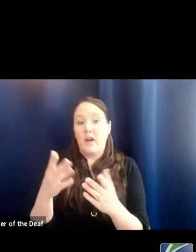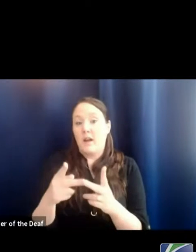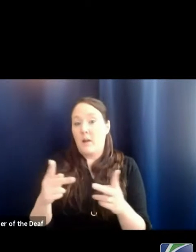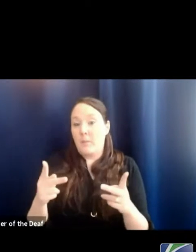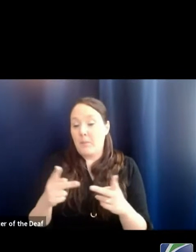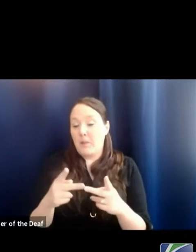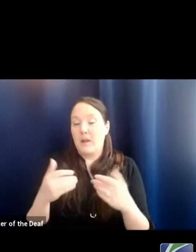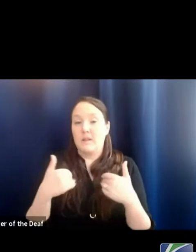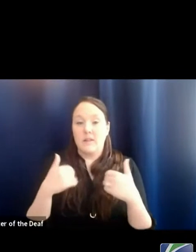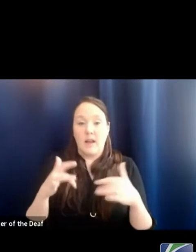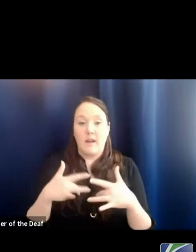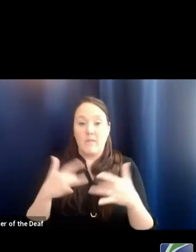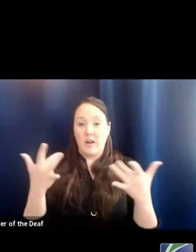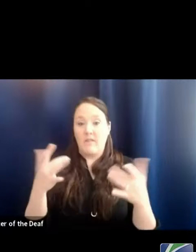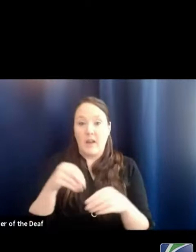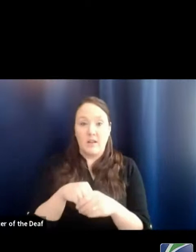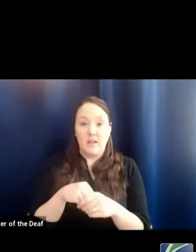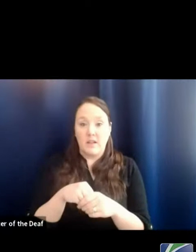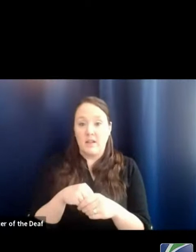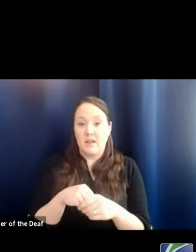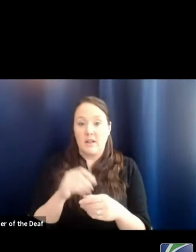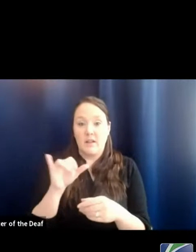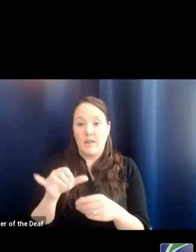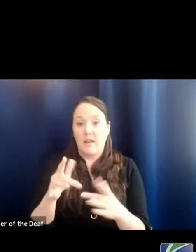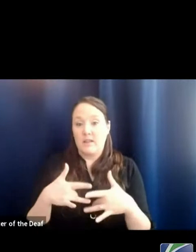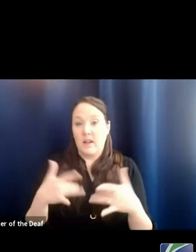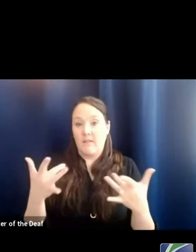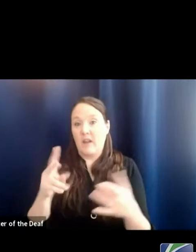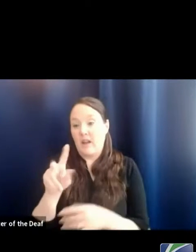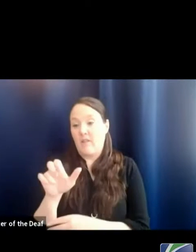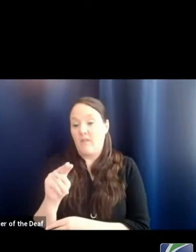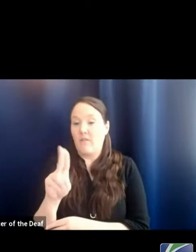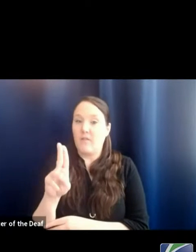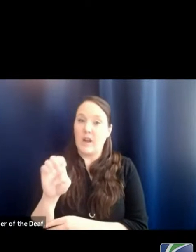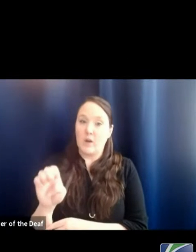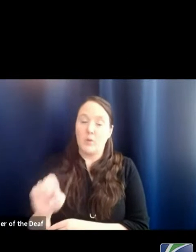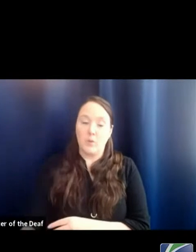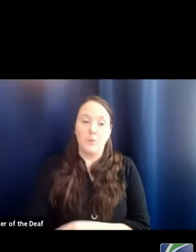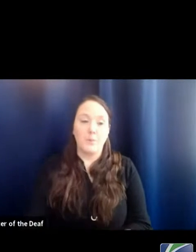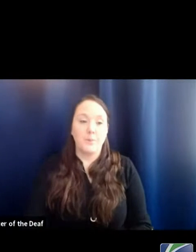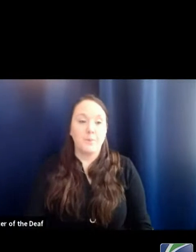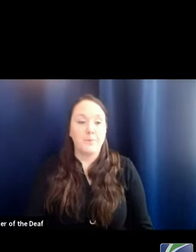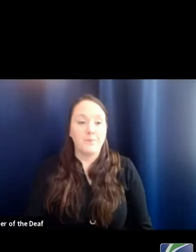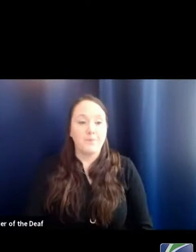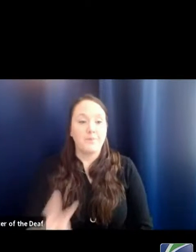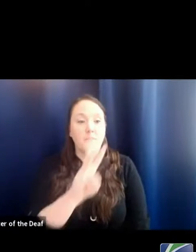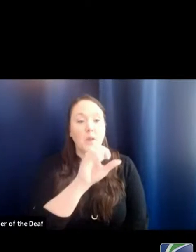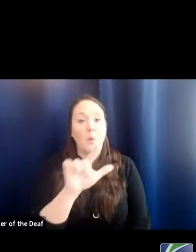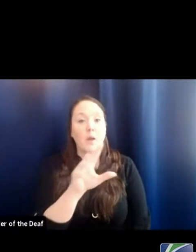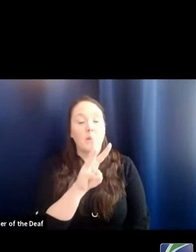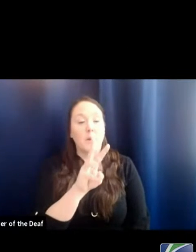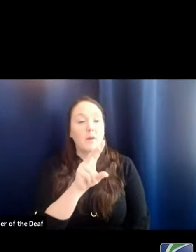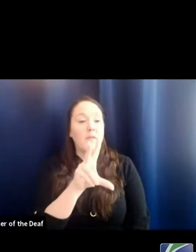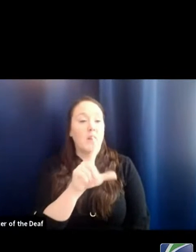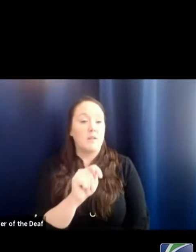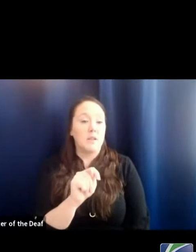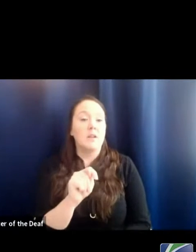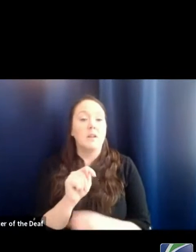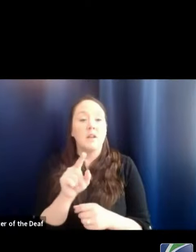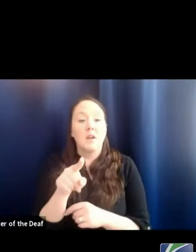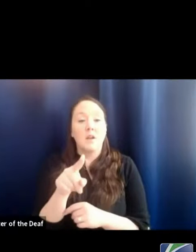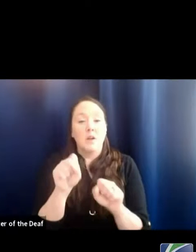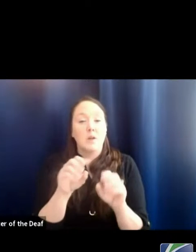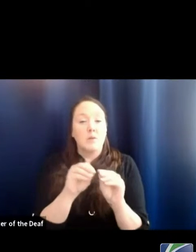an event in would be an event space or a venue. From Will with WVLT, Can you clear